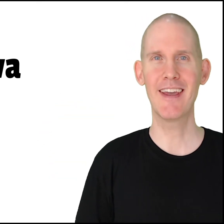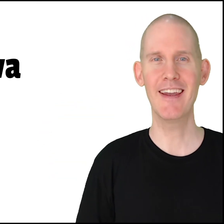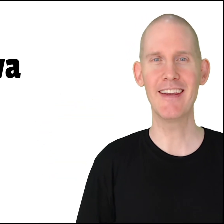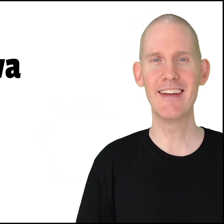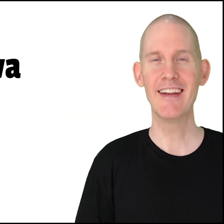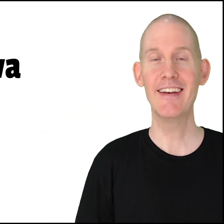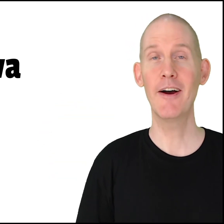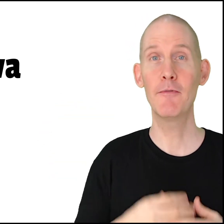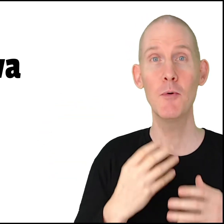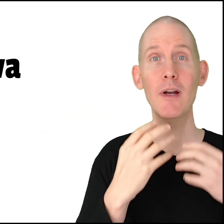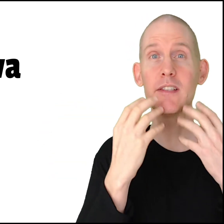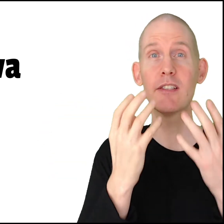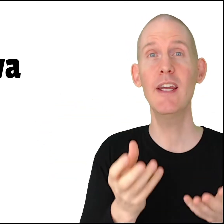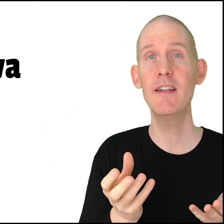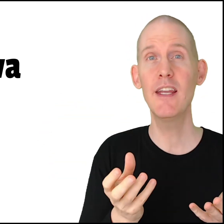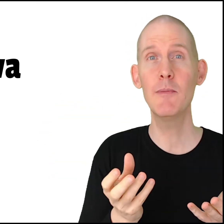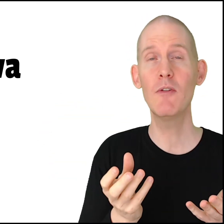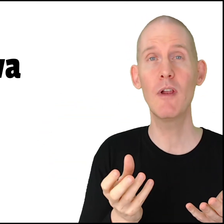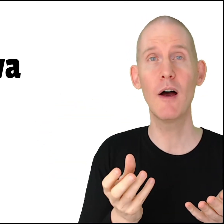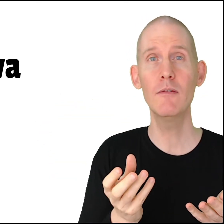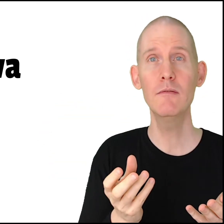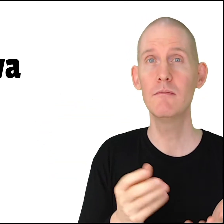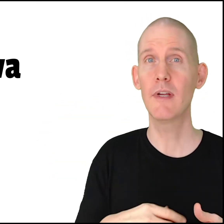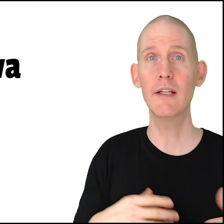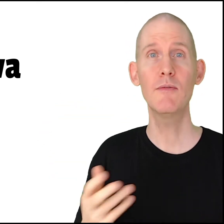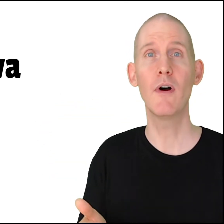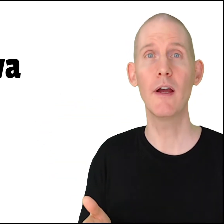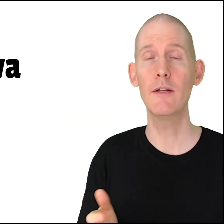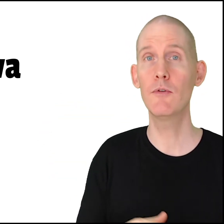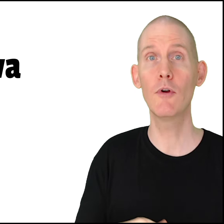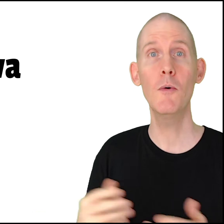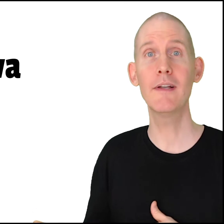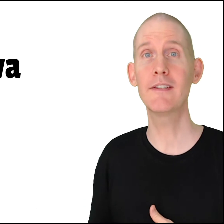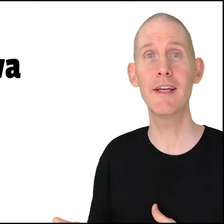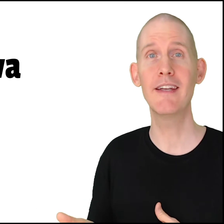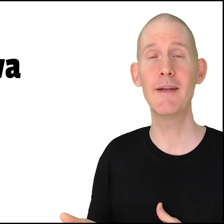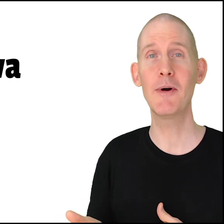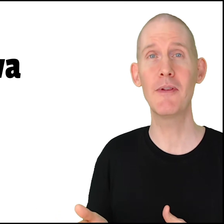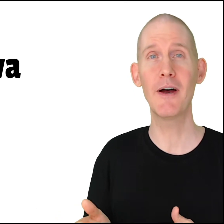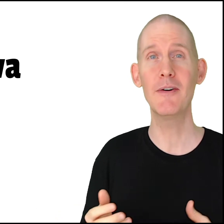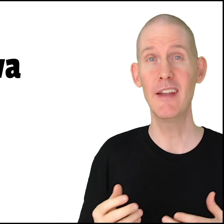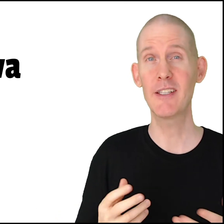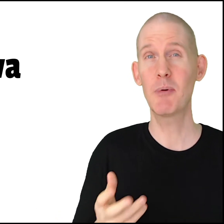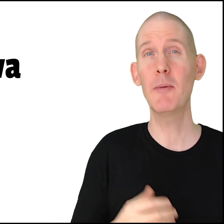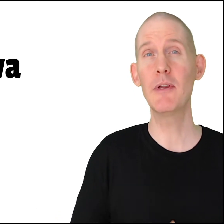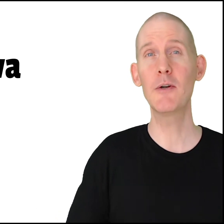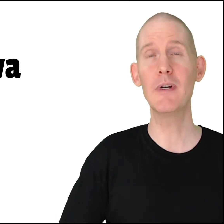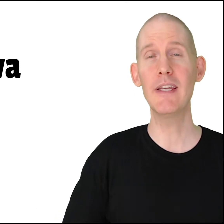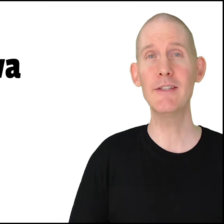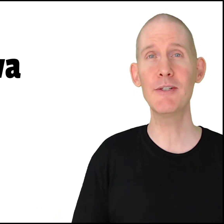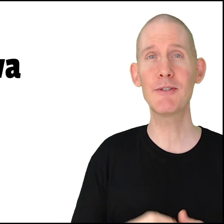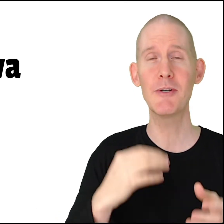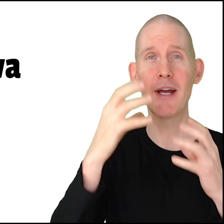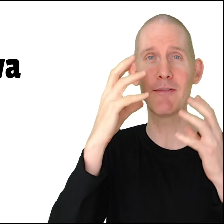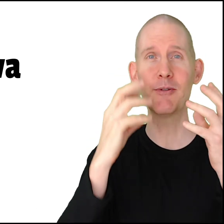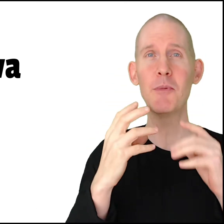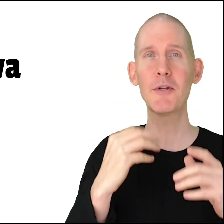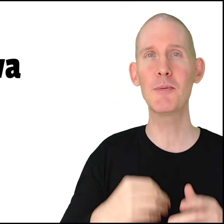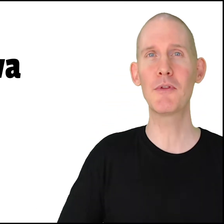Okay. Now, if you want to say the name out loud, that's fine. If you don't want to say the name out loud, that's probably a little bit easier, so you don't have to do multiple things